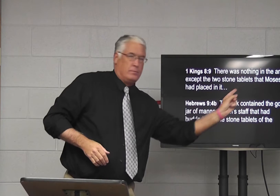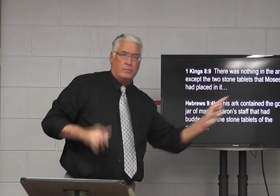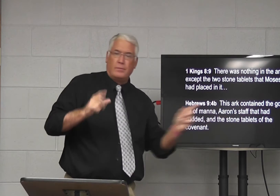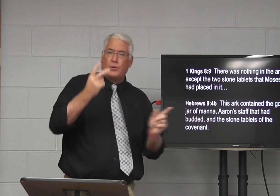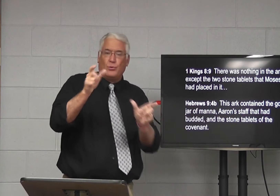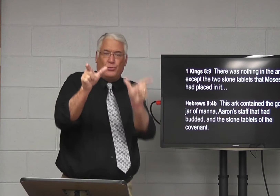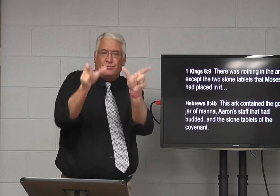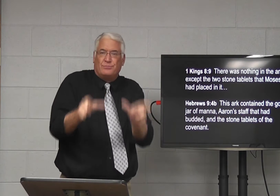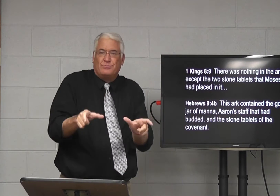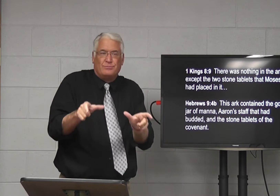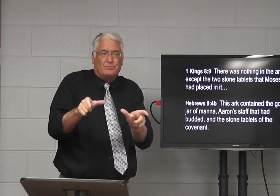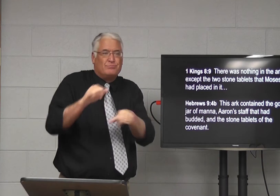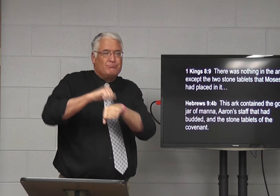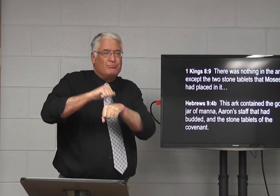two stone tablets